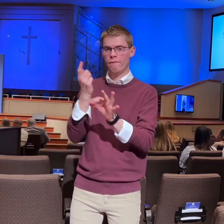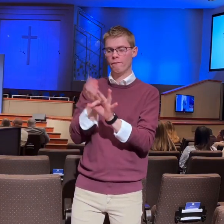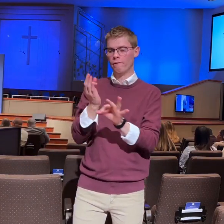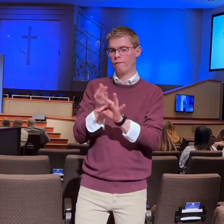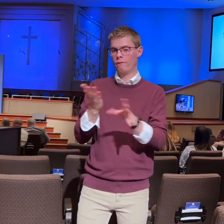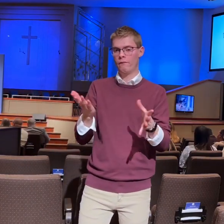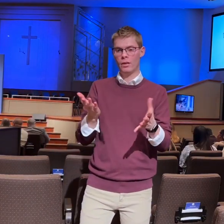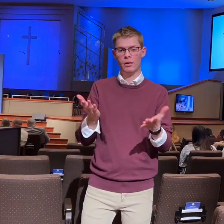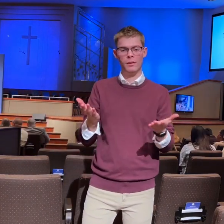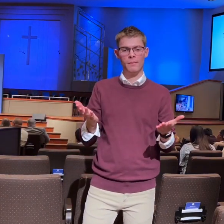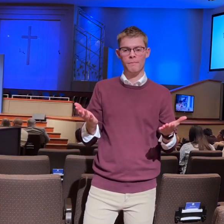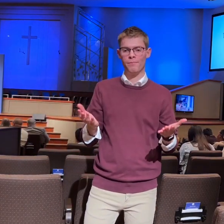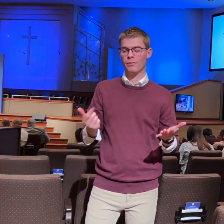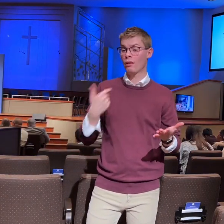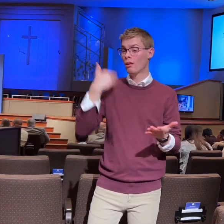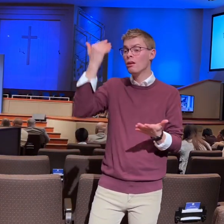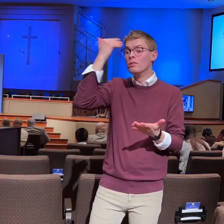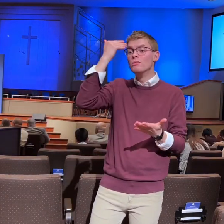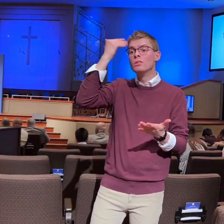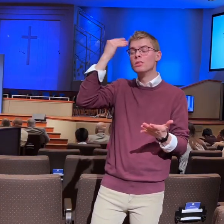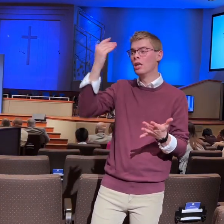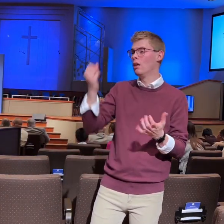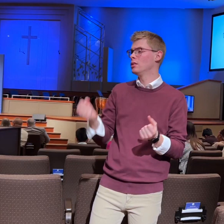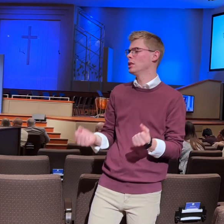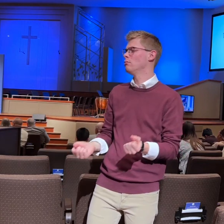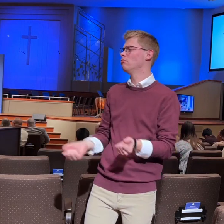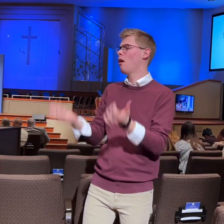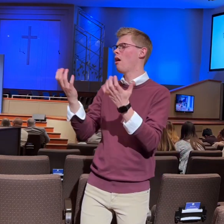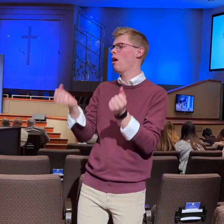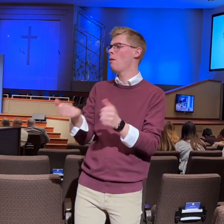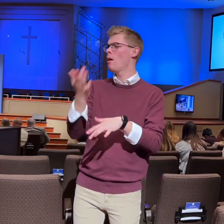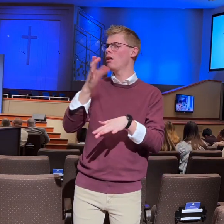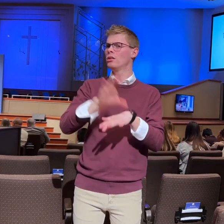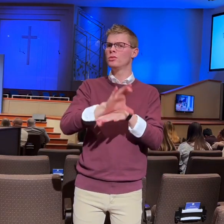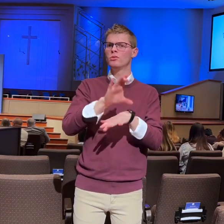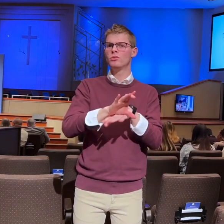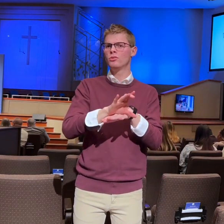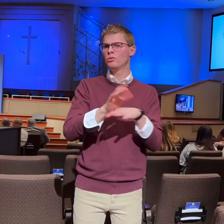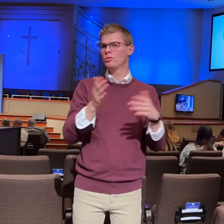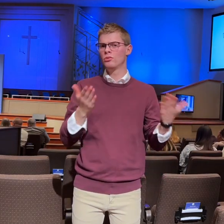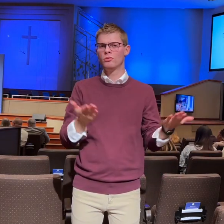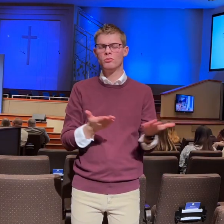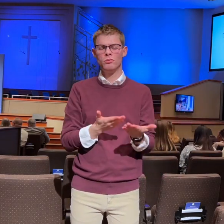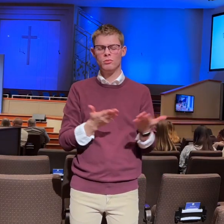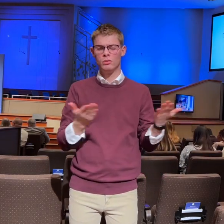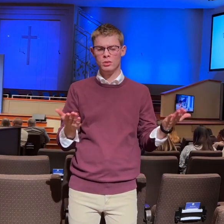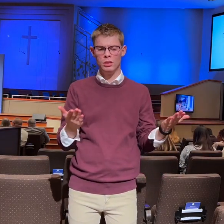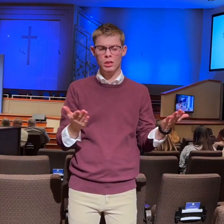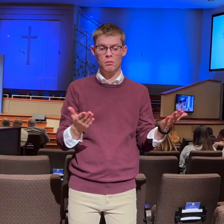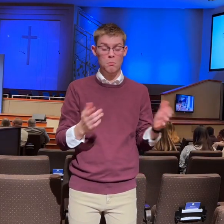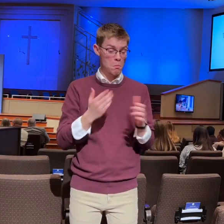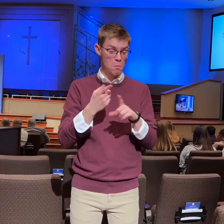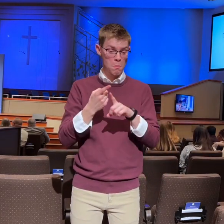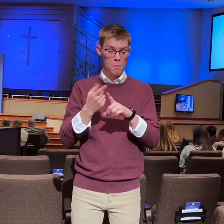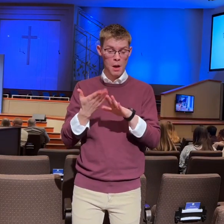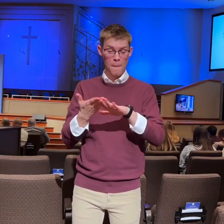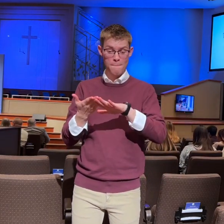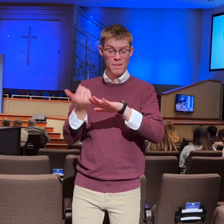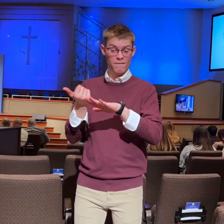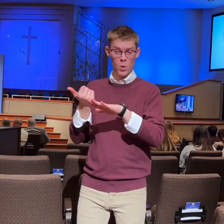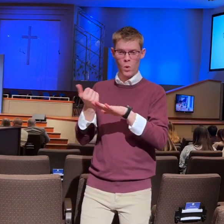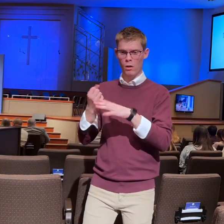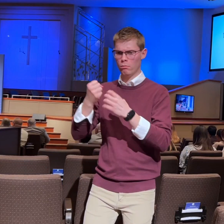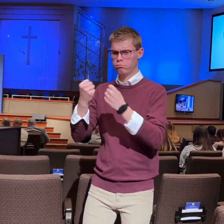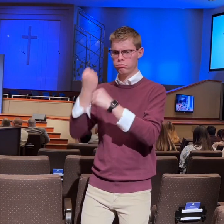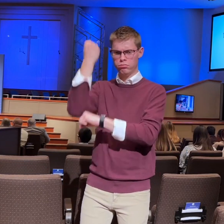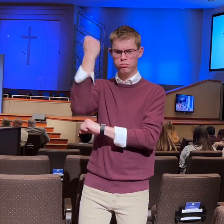I mean, we know that there are churches in New England, and some of you have seen them, that were once bastions of